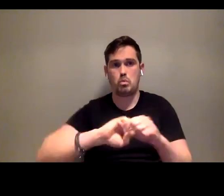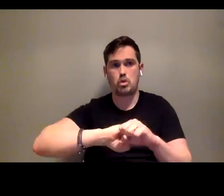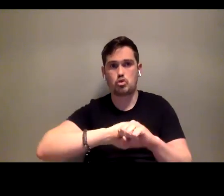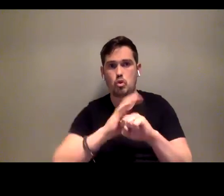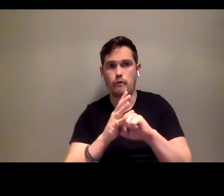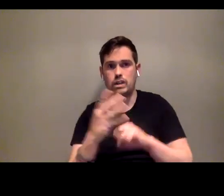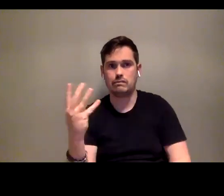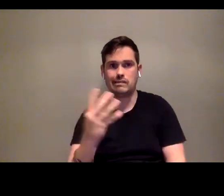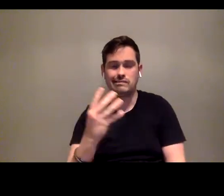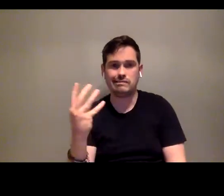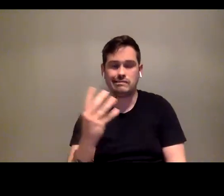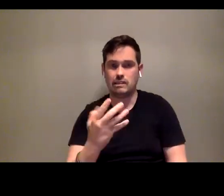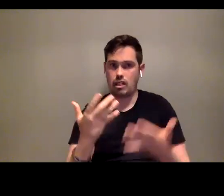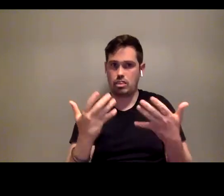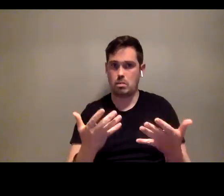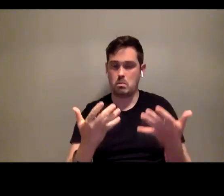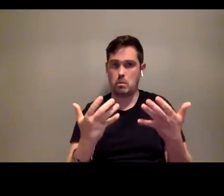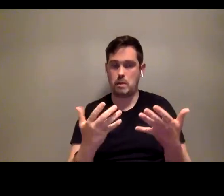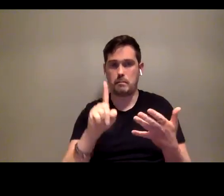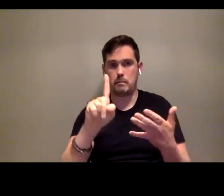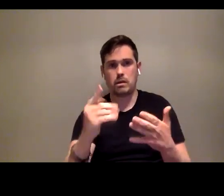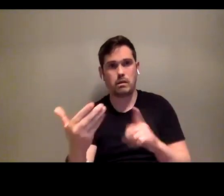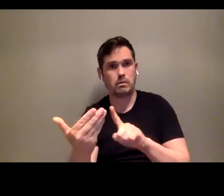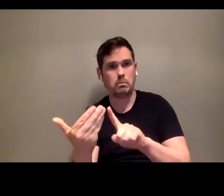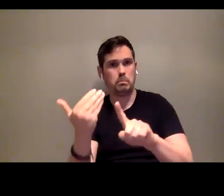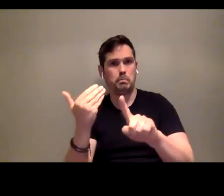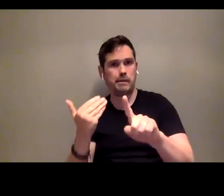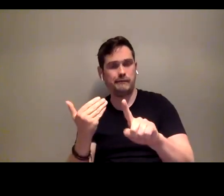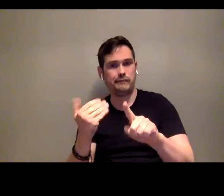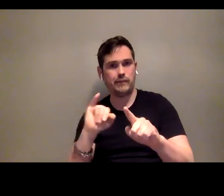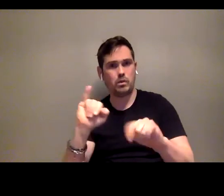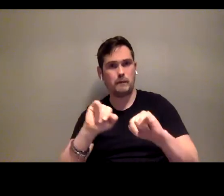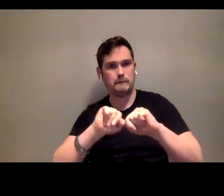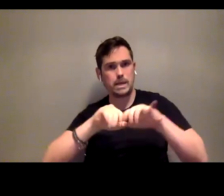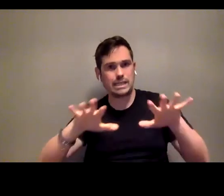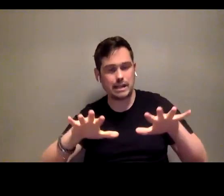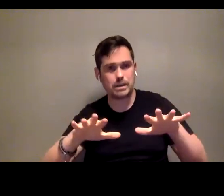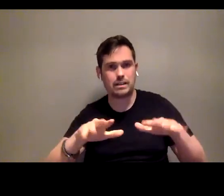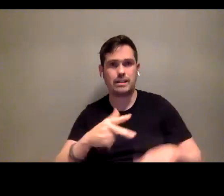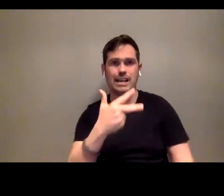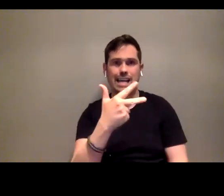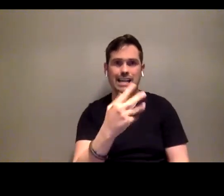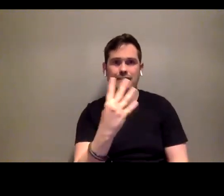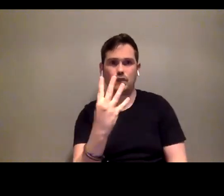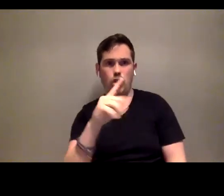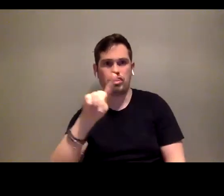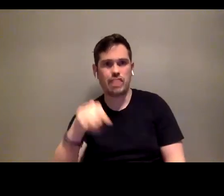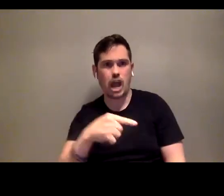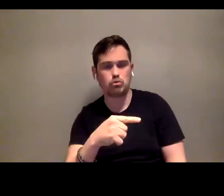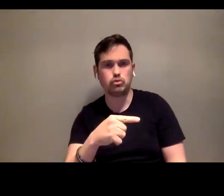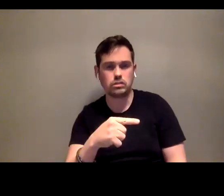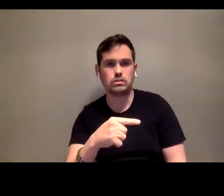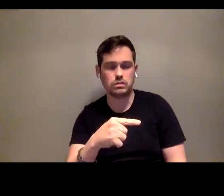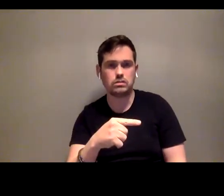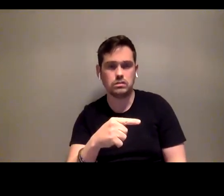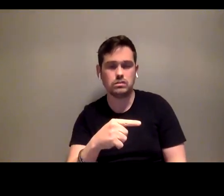far. Even before the pandemic, there were around 84,000 full-time equivalent staff vacancies